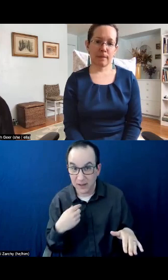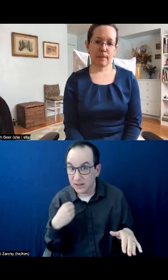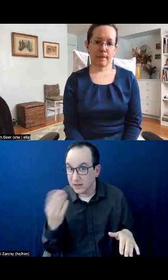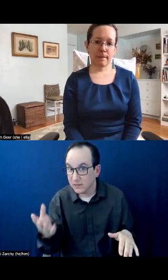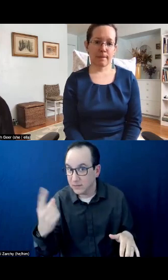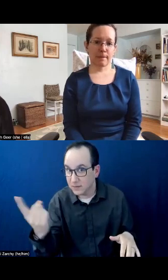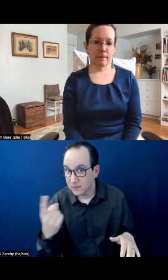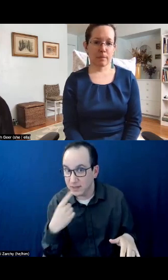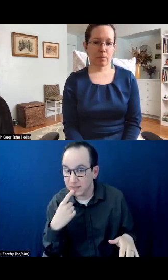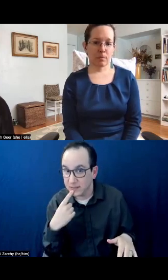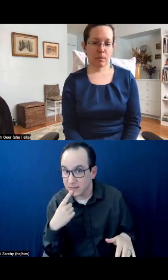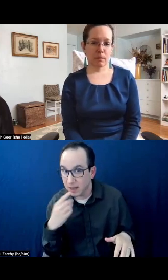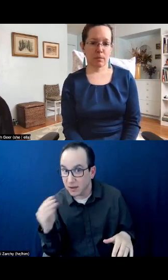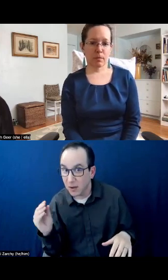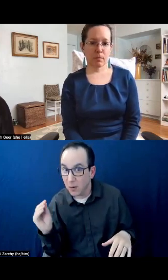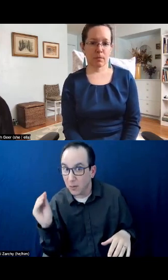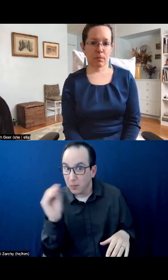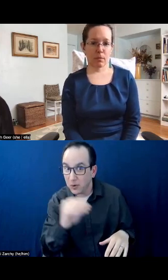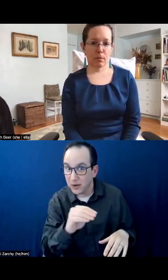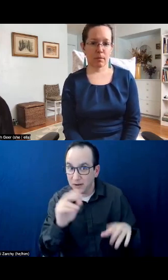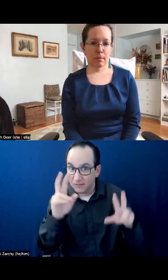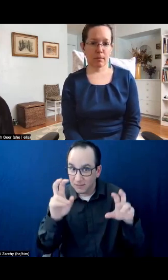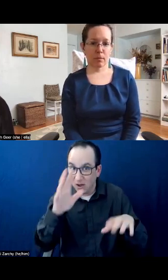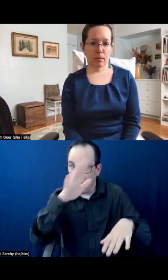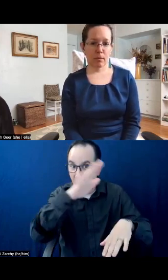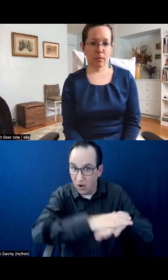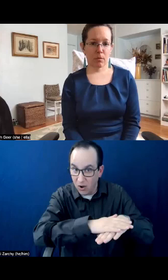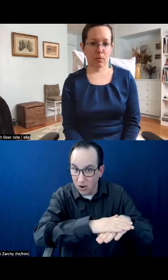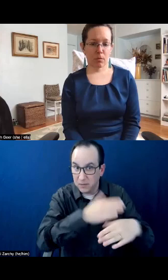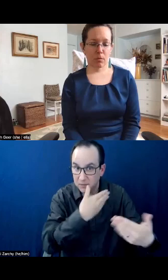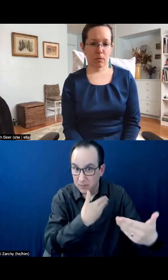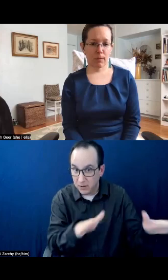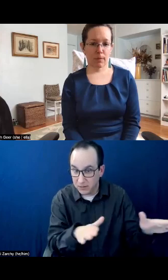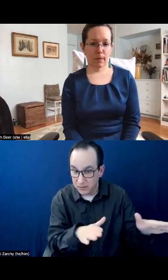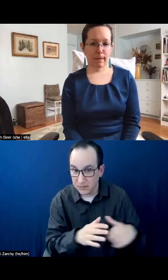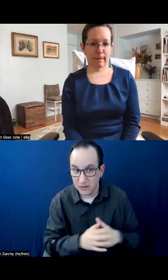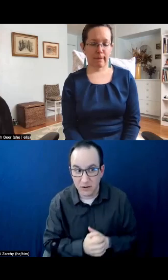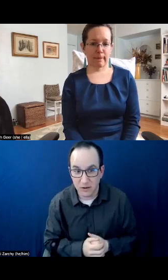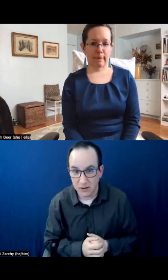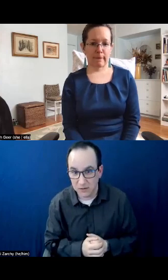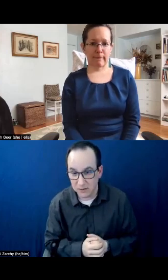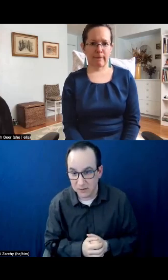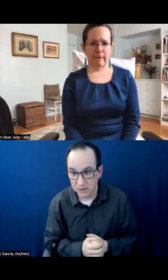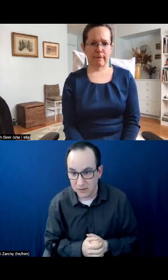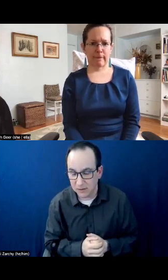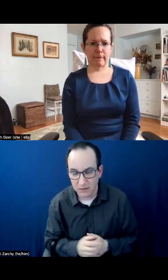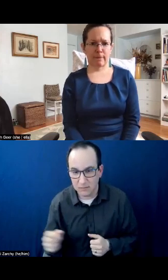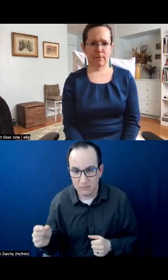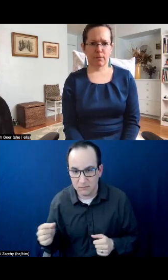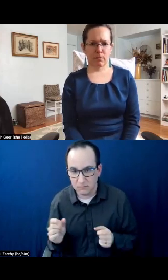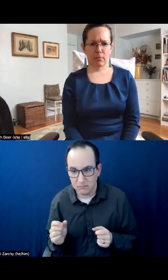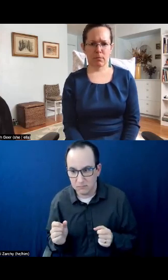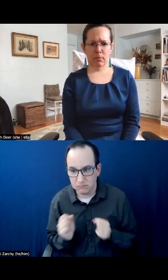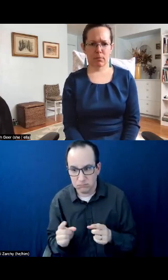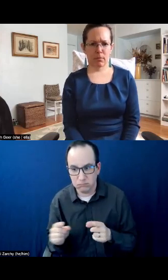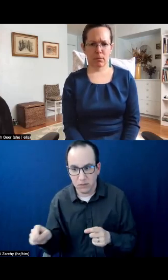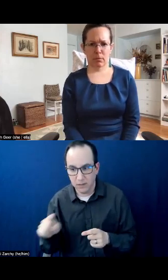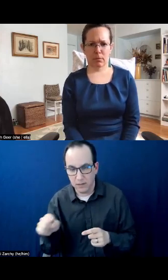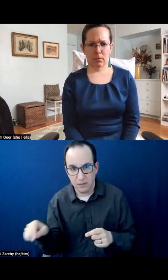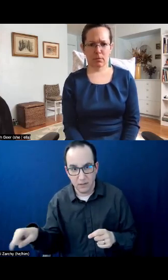But most of the children, if I give them something, and I say, put this on the box,